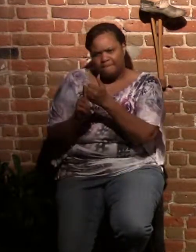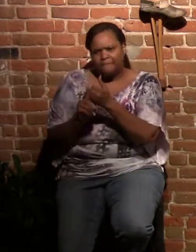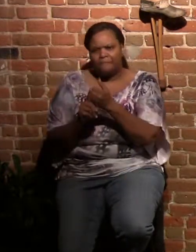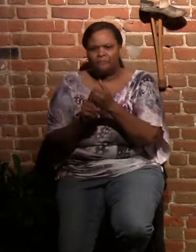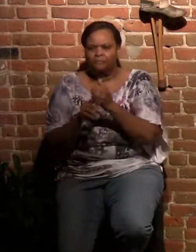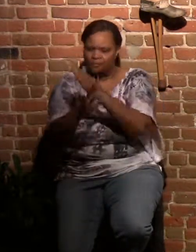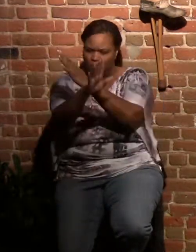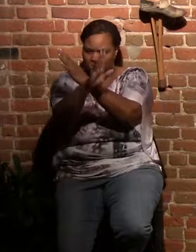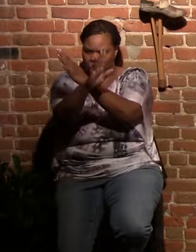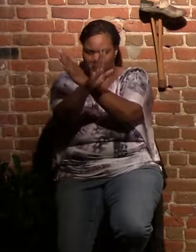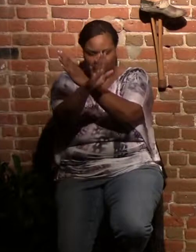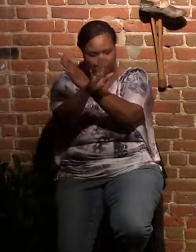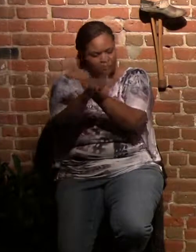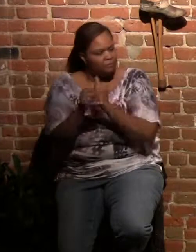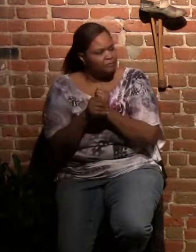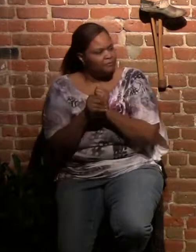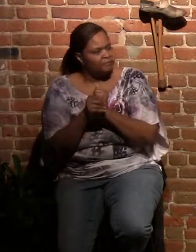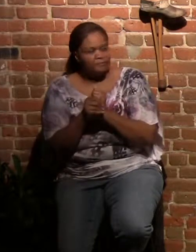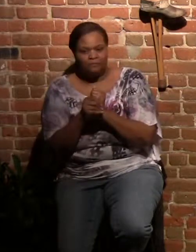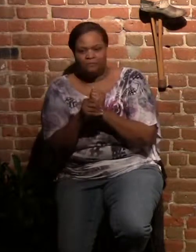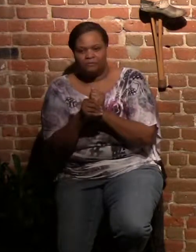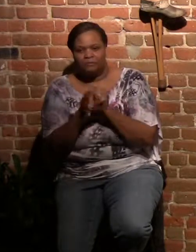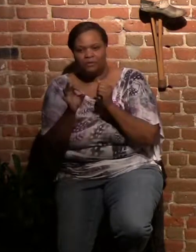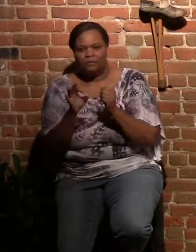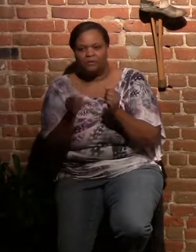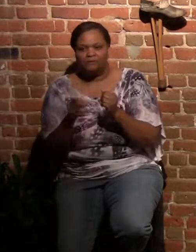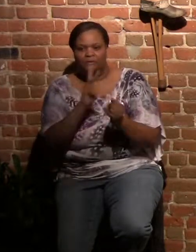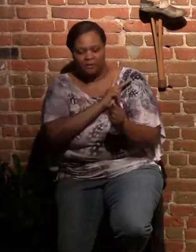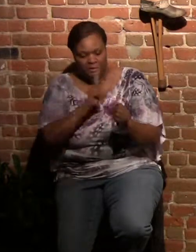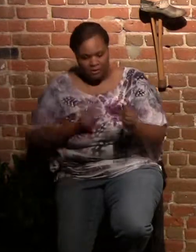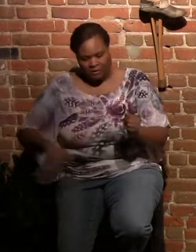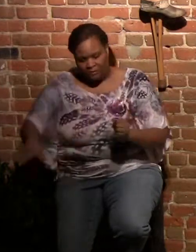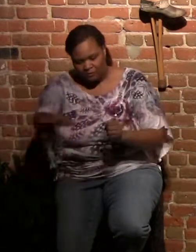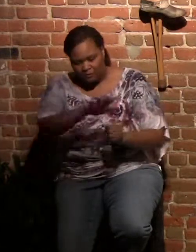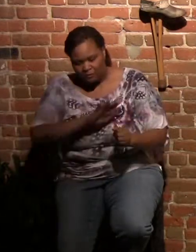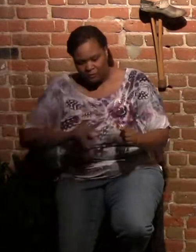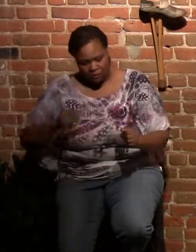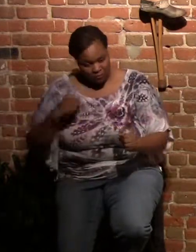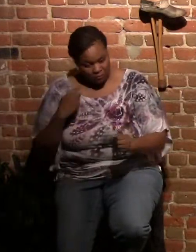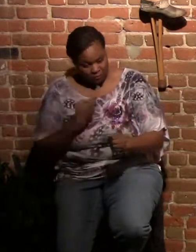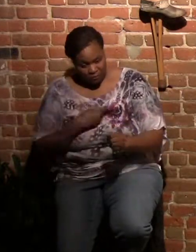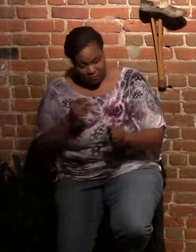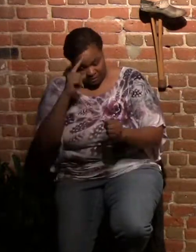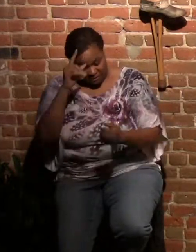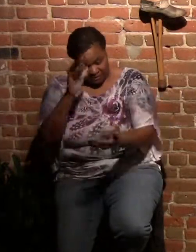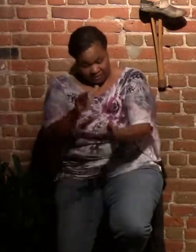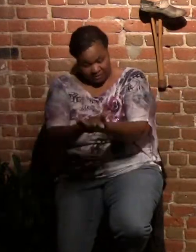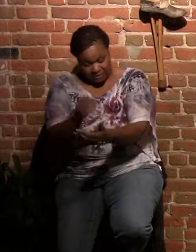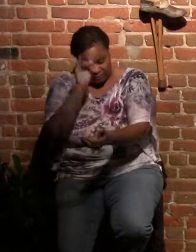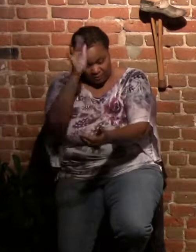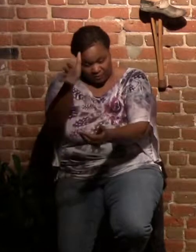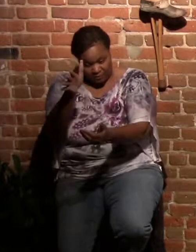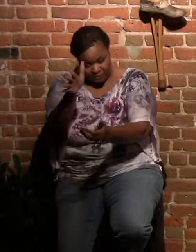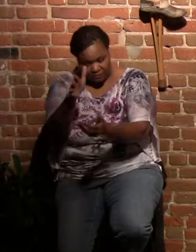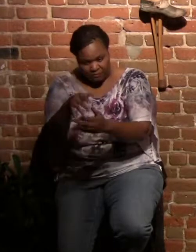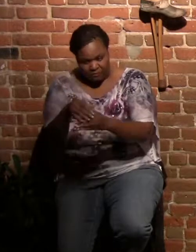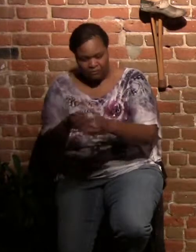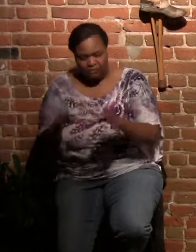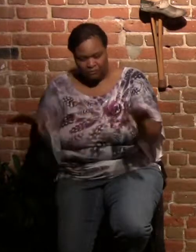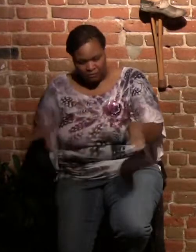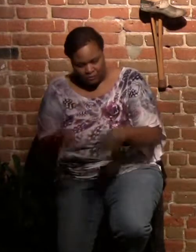kingdom. And we very much believe that creativity,